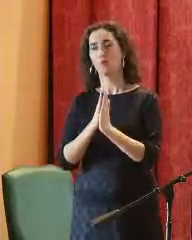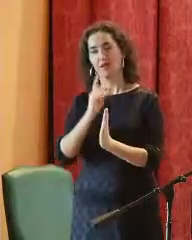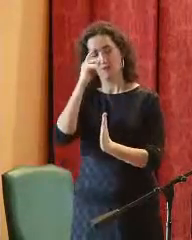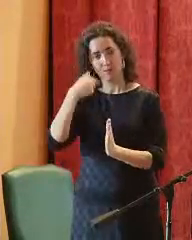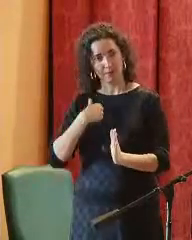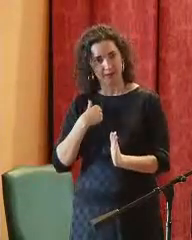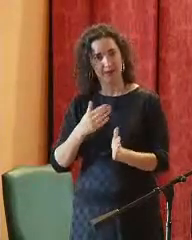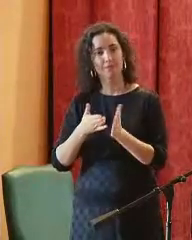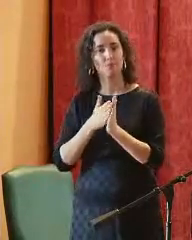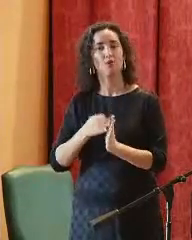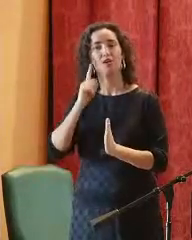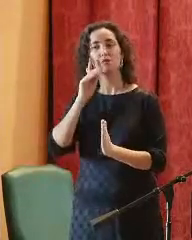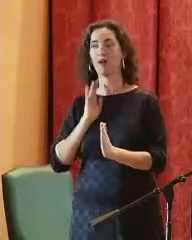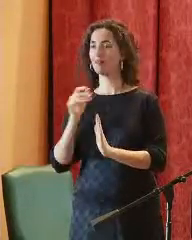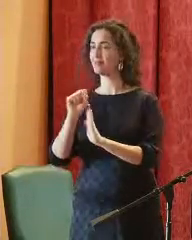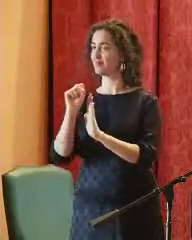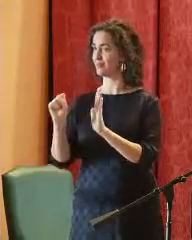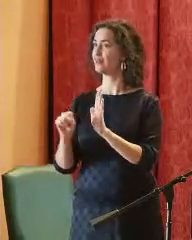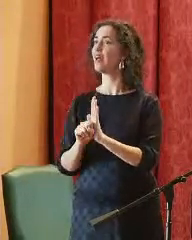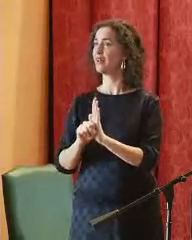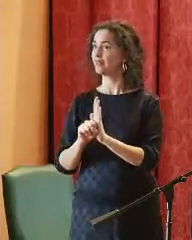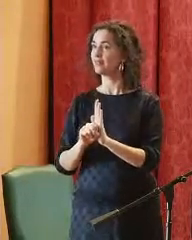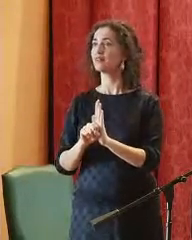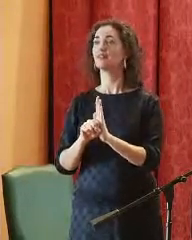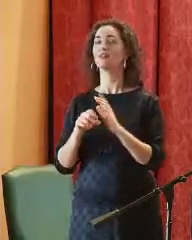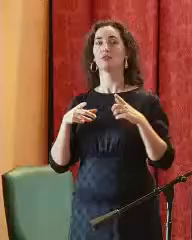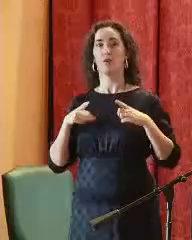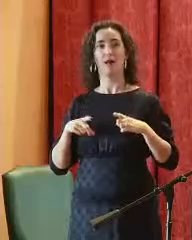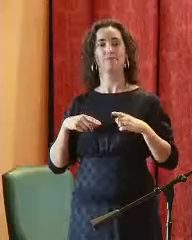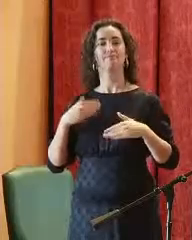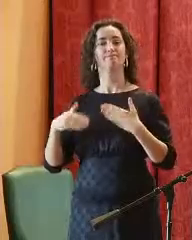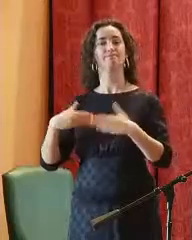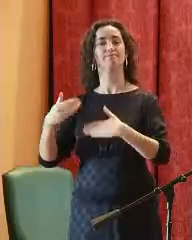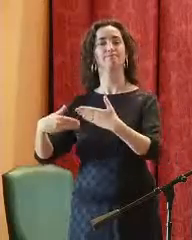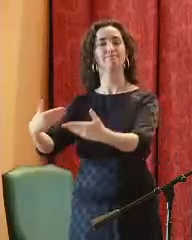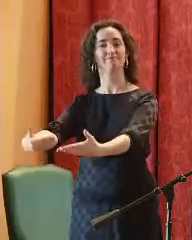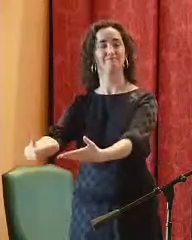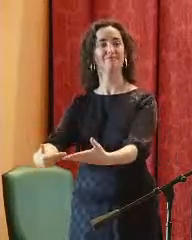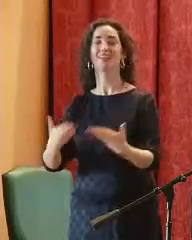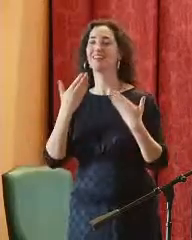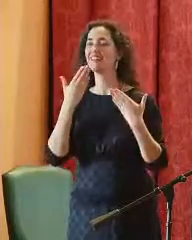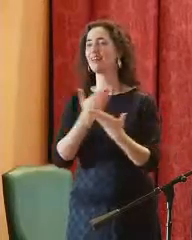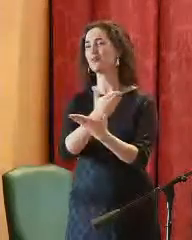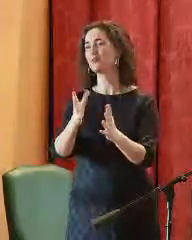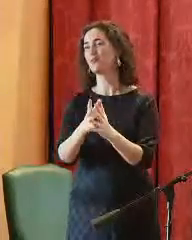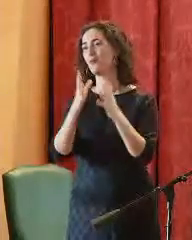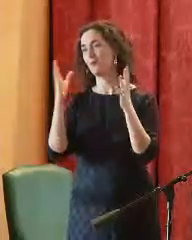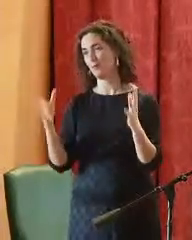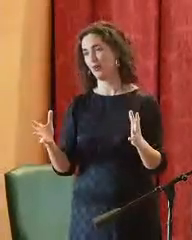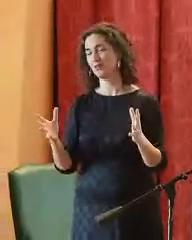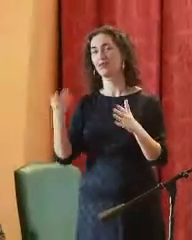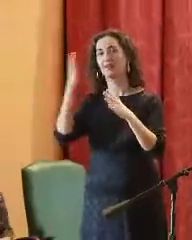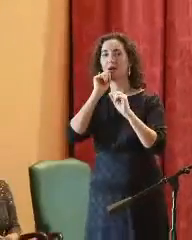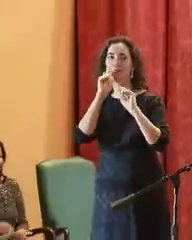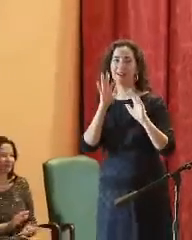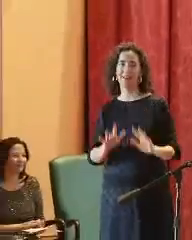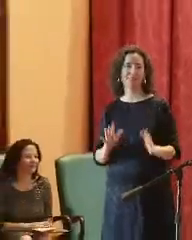for our state as we move forward together. Thank you all so much, and God